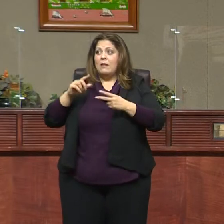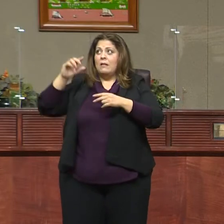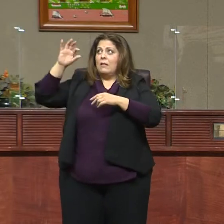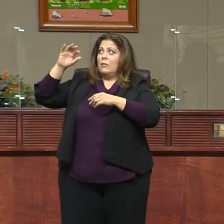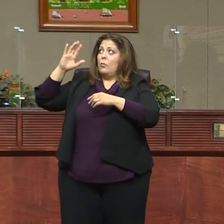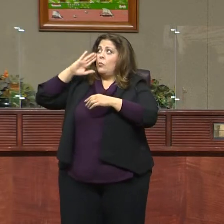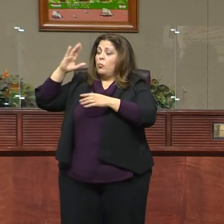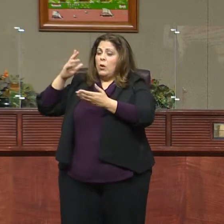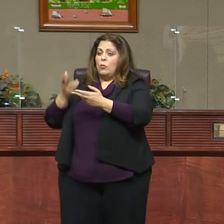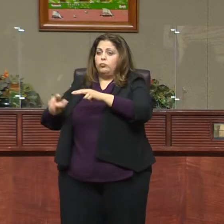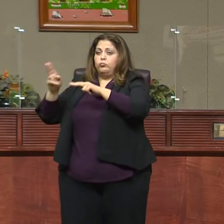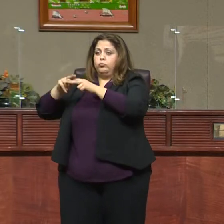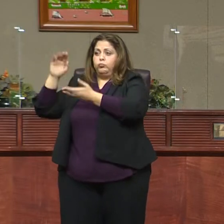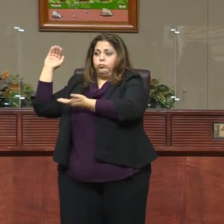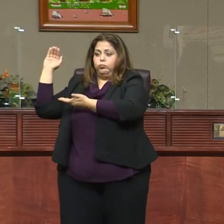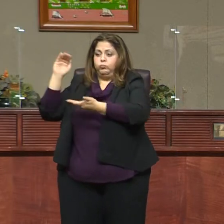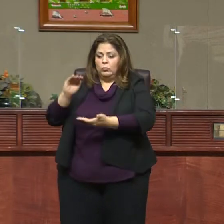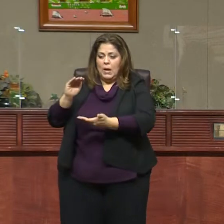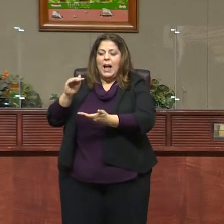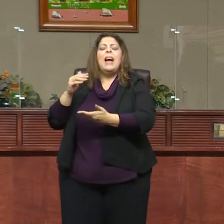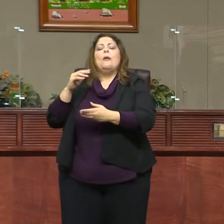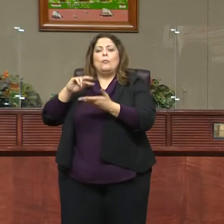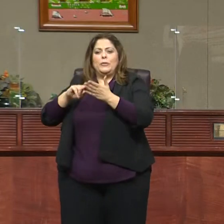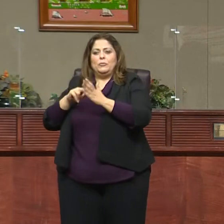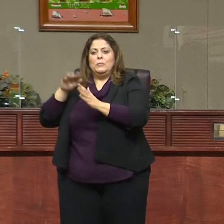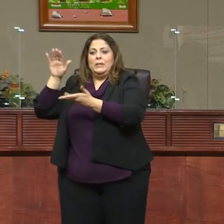increases even since